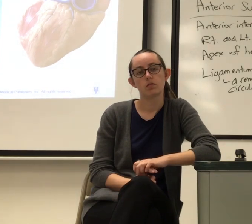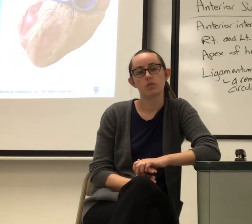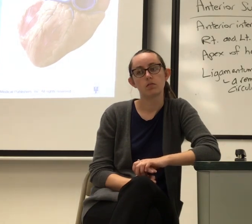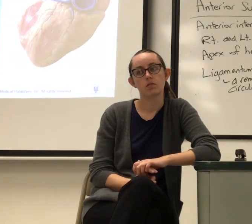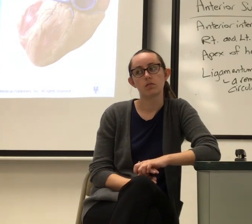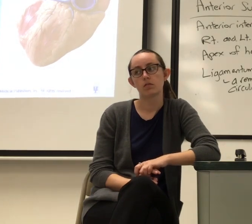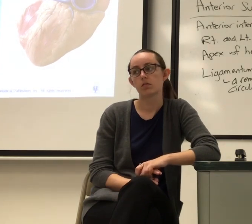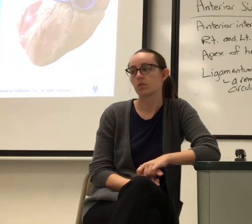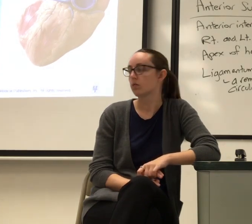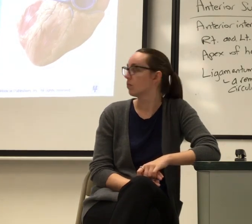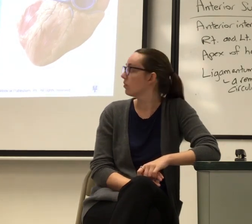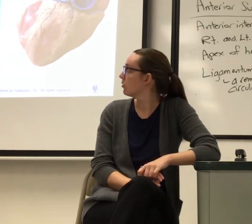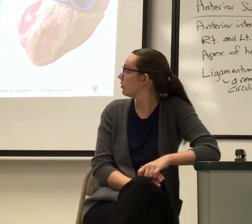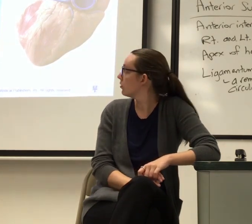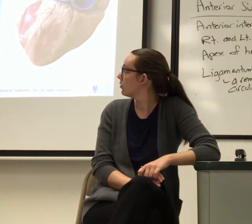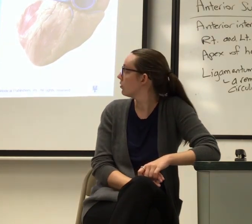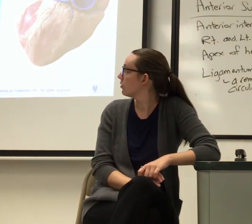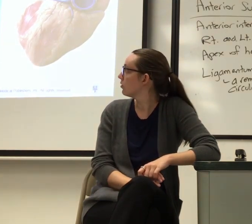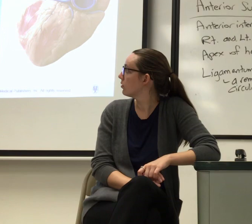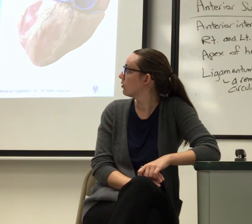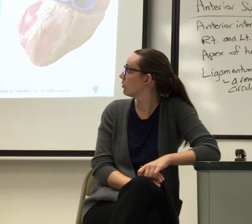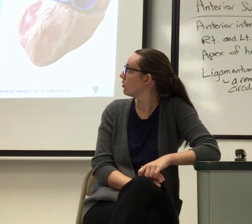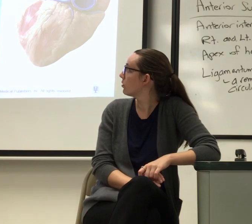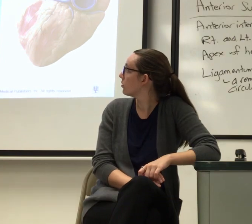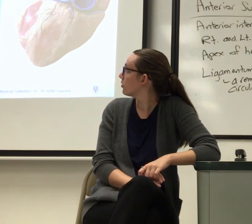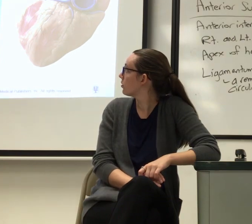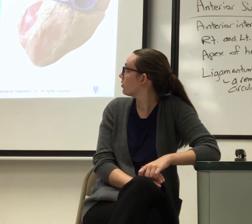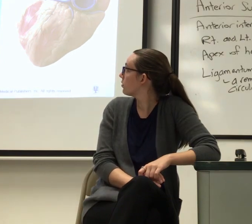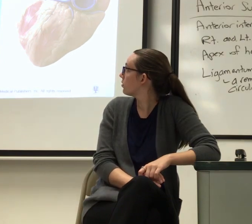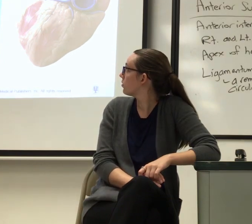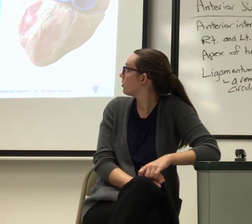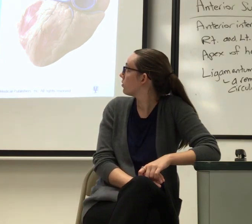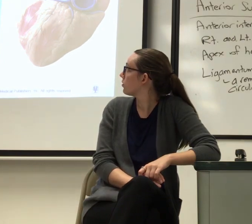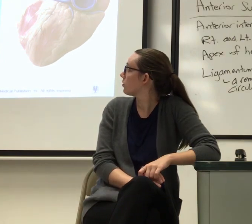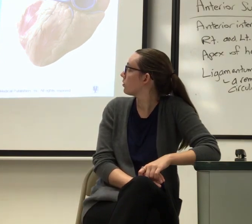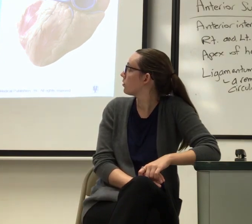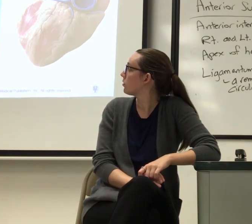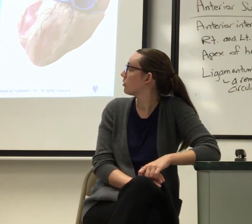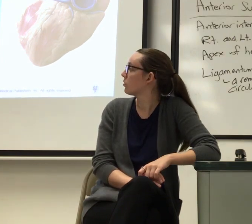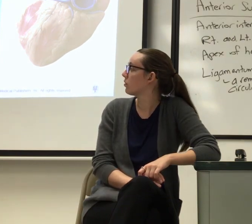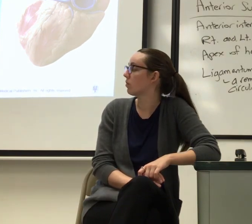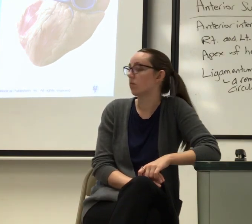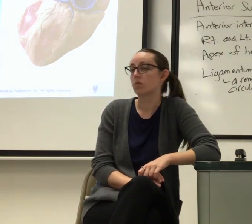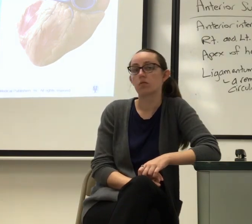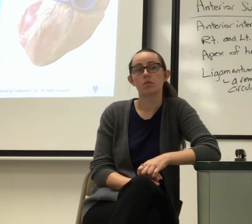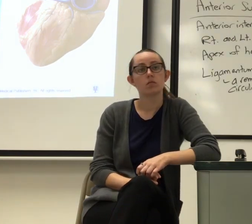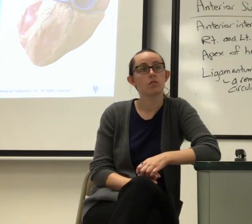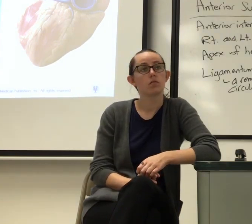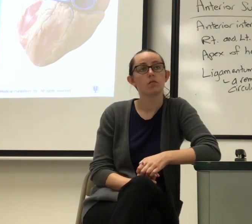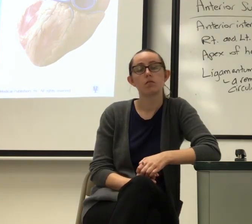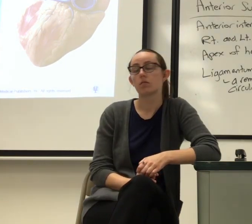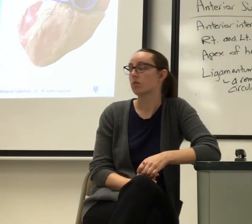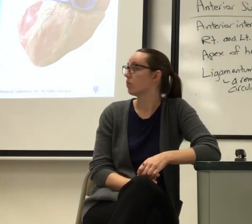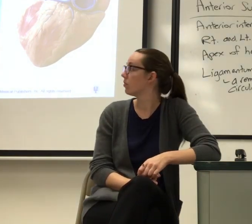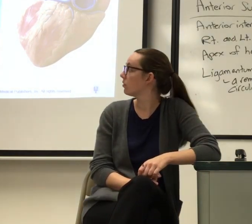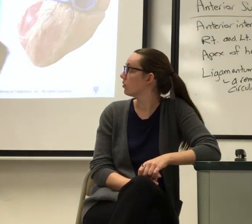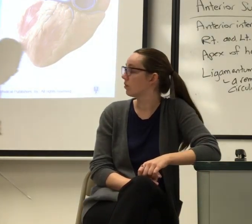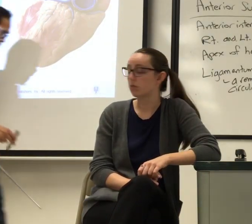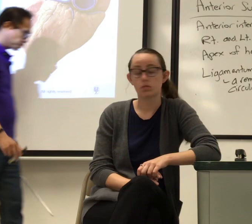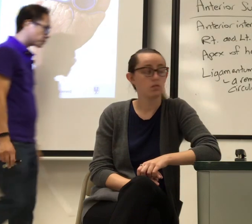sulcus goes around the other way. Okay. So what you have here